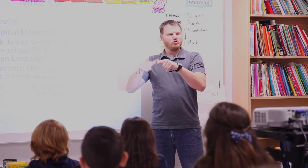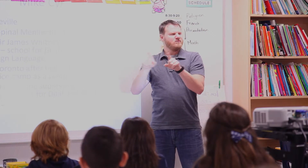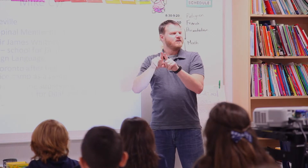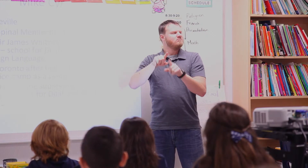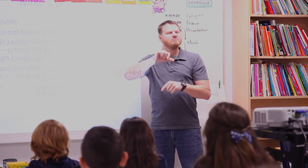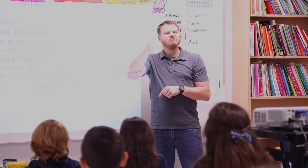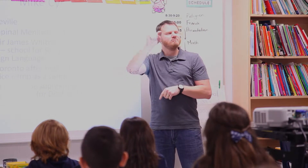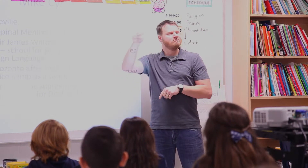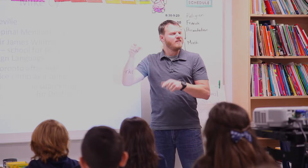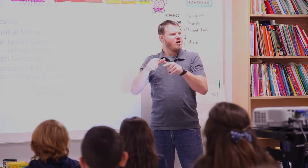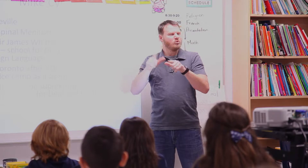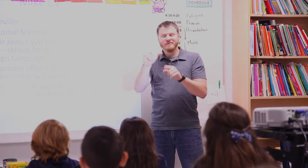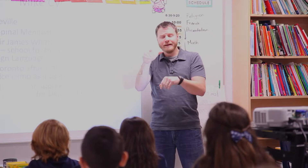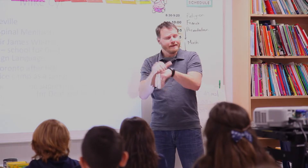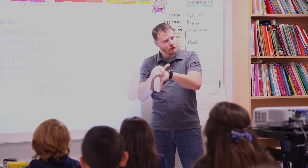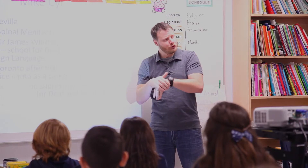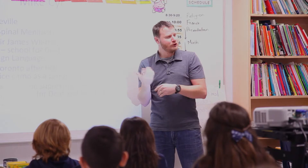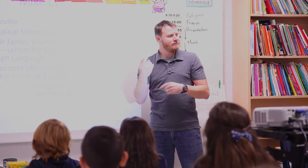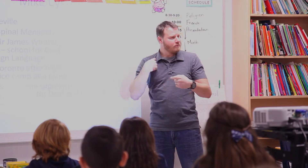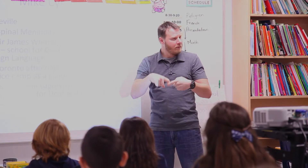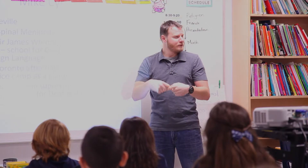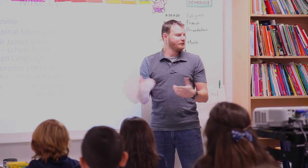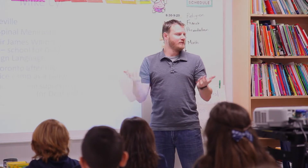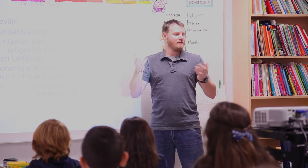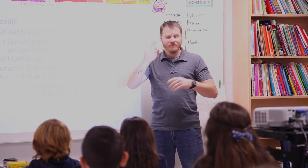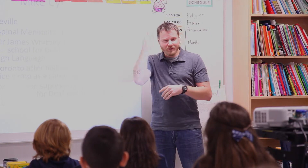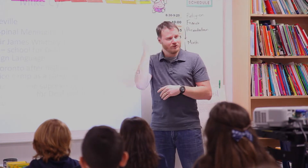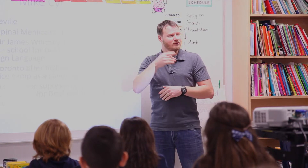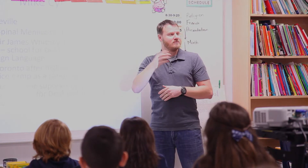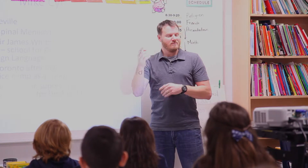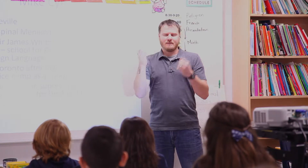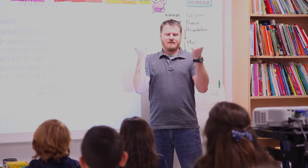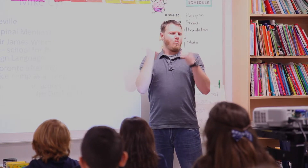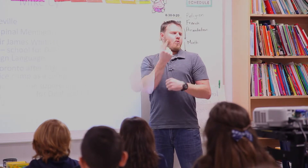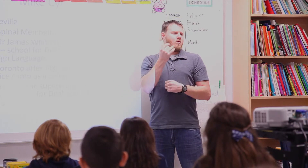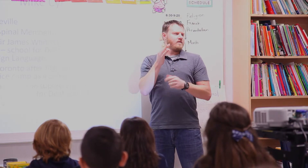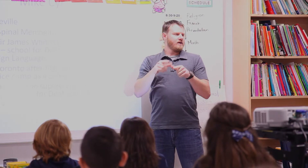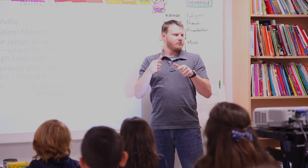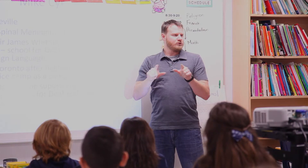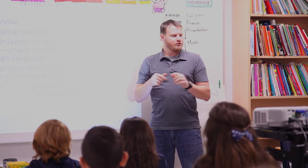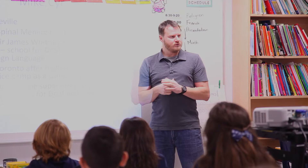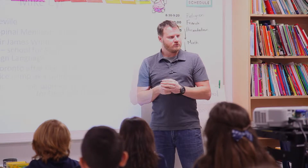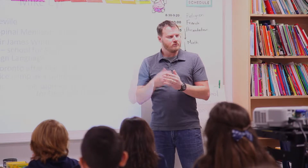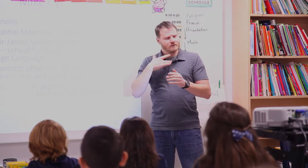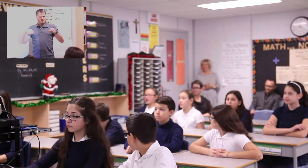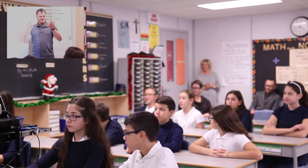Language. And it's a language just like English or Spanish or French or any other spoken language.